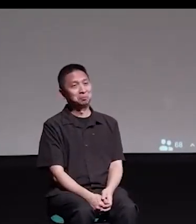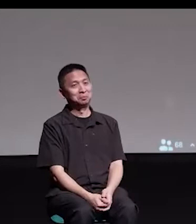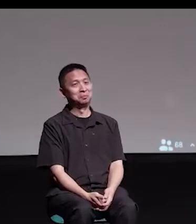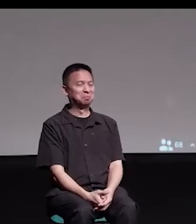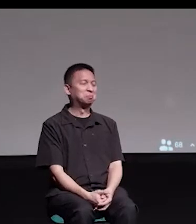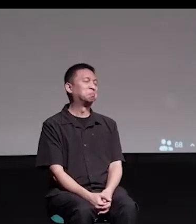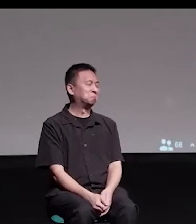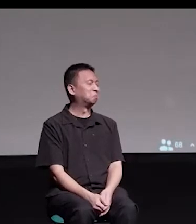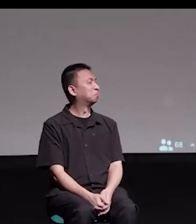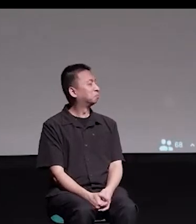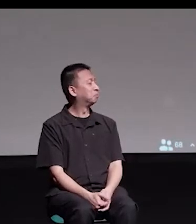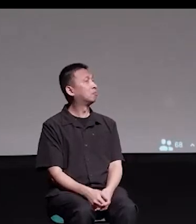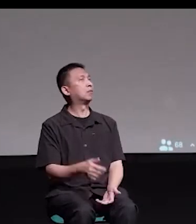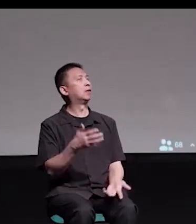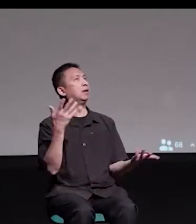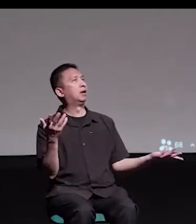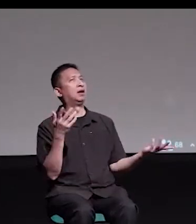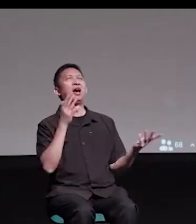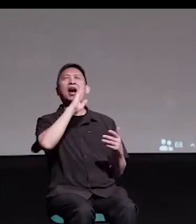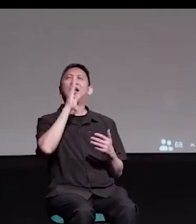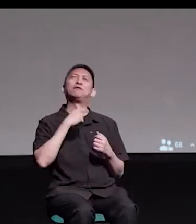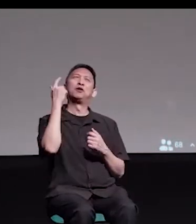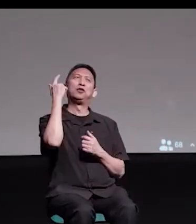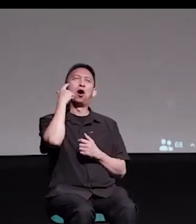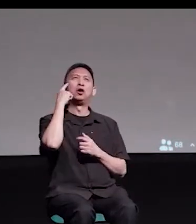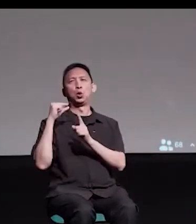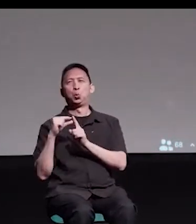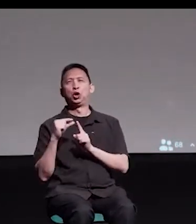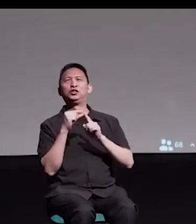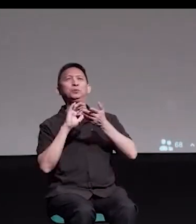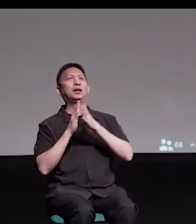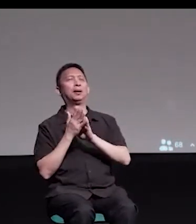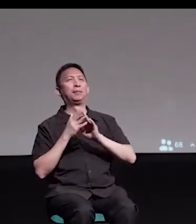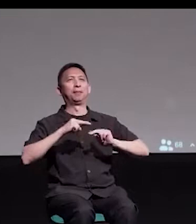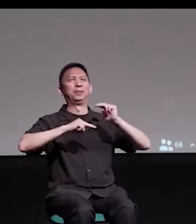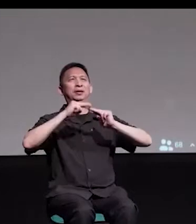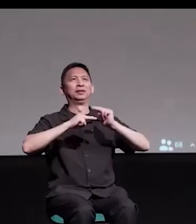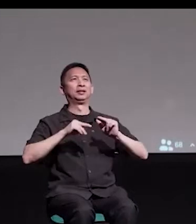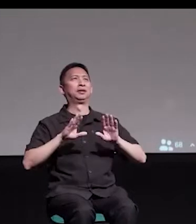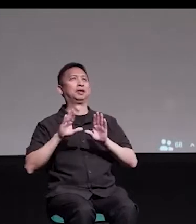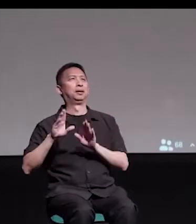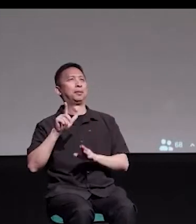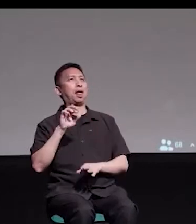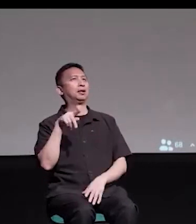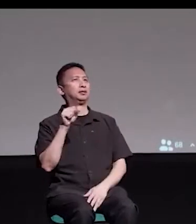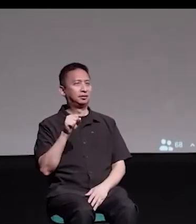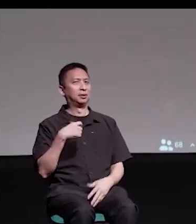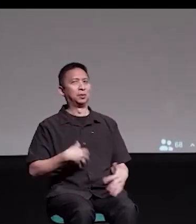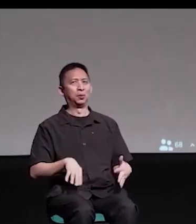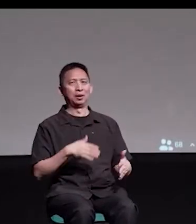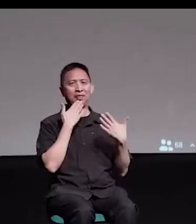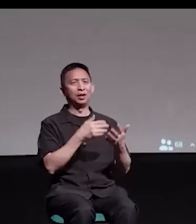Yeah, I never thought about the word part of it quite so succinctly. So thank you for